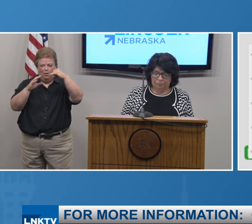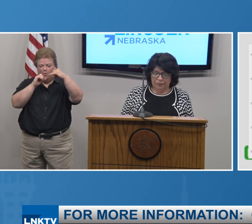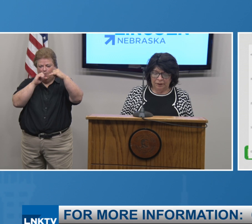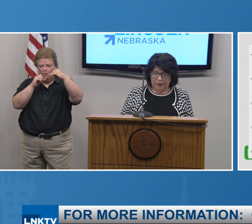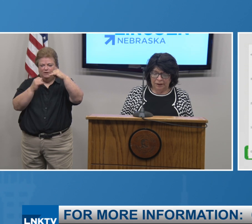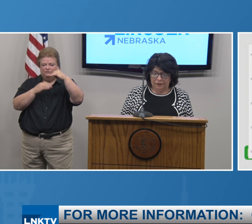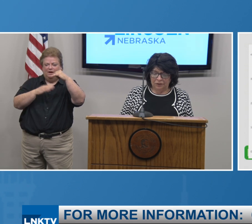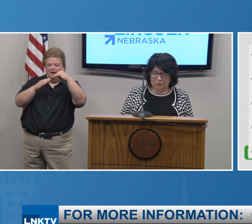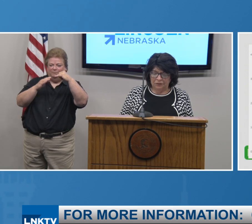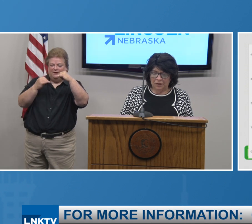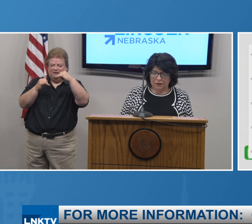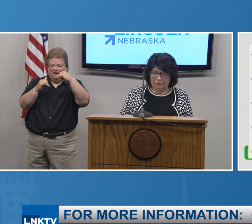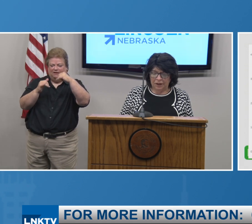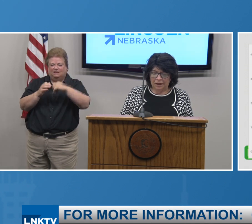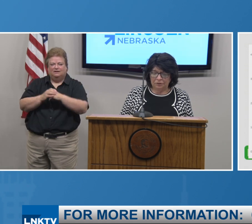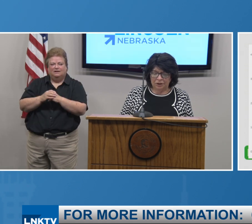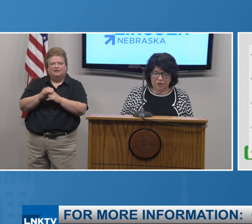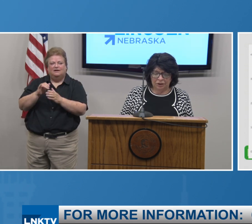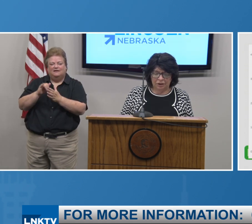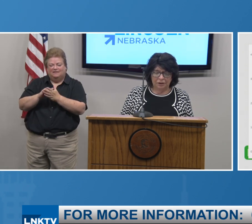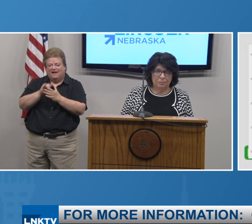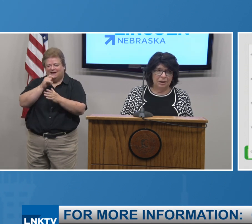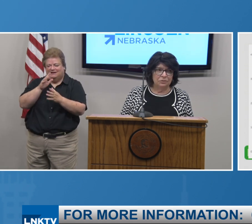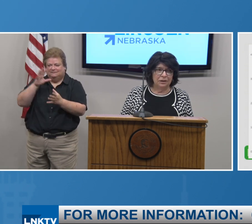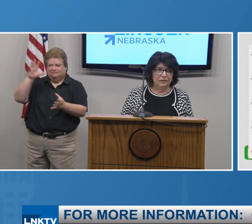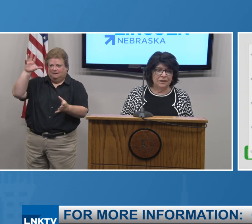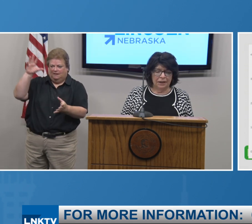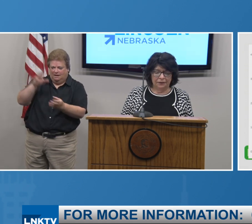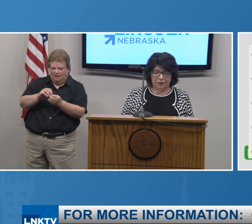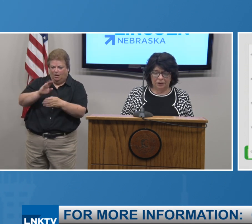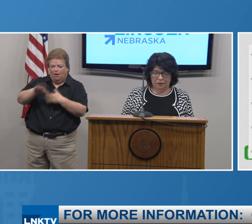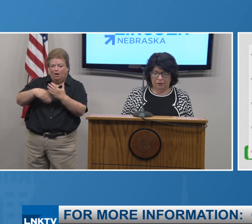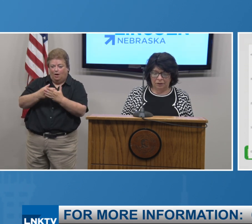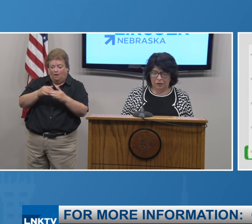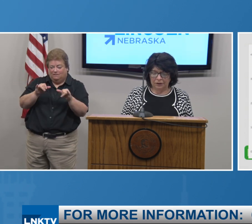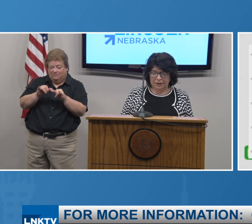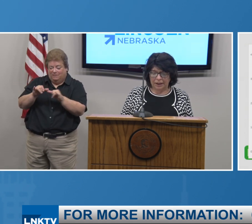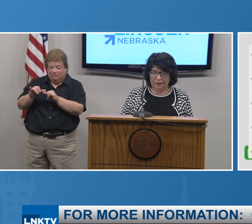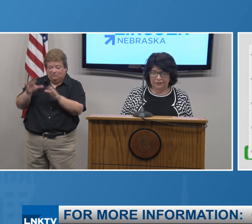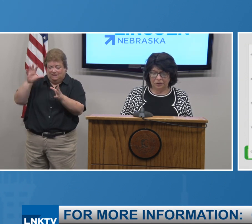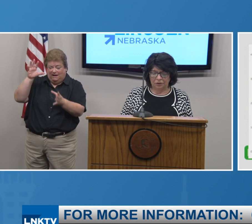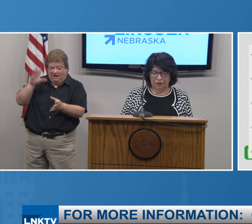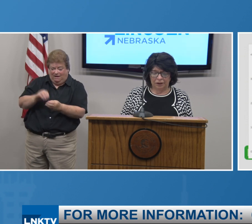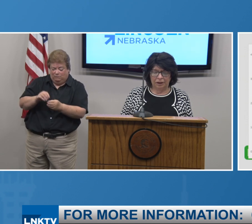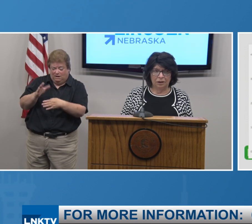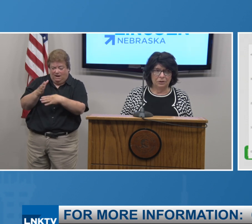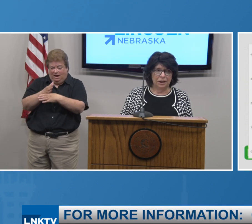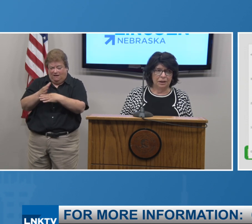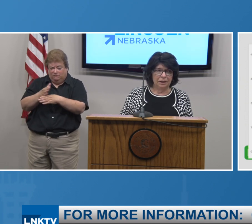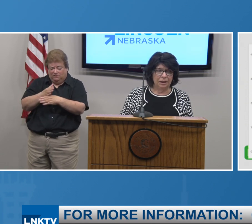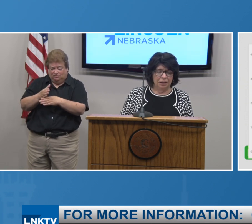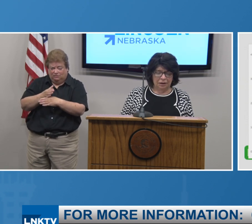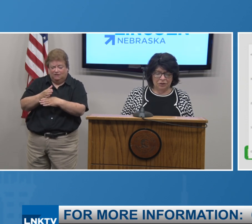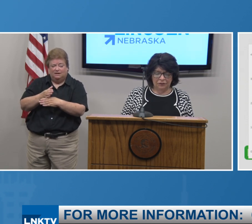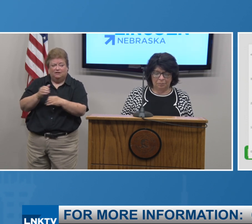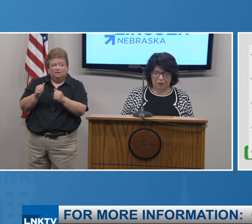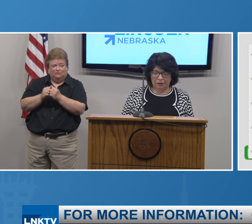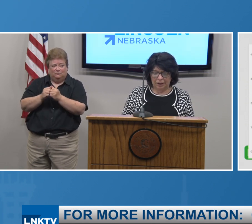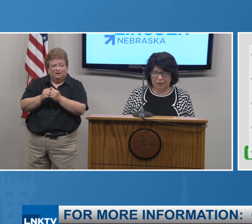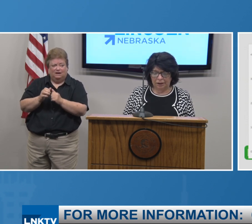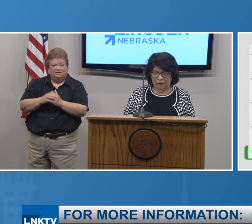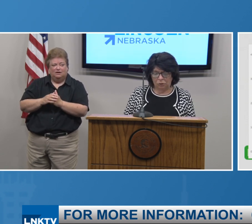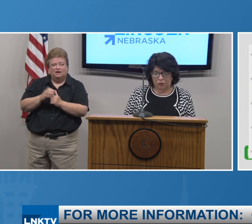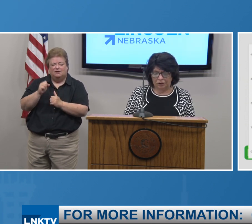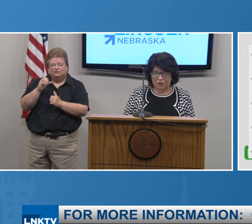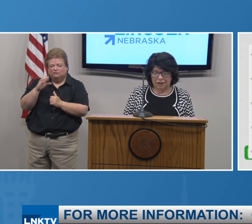yellow. It is the result of averaging all the metrics together, or where the dial is currently located, just